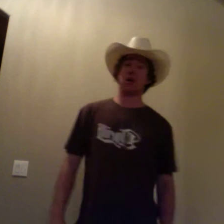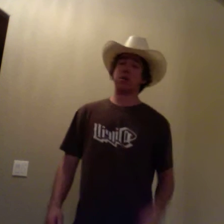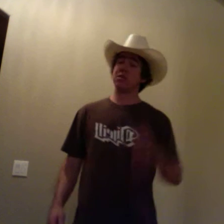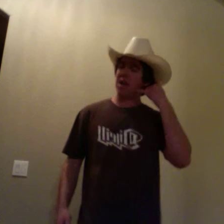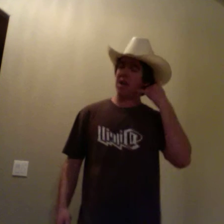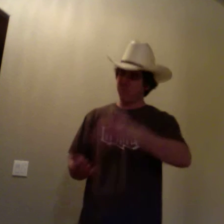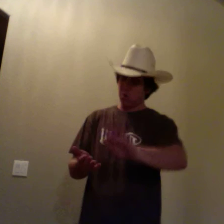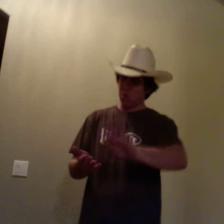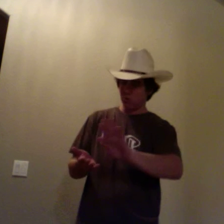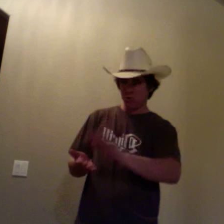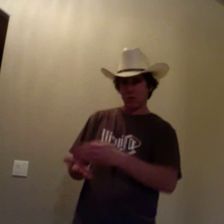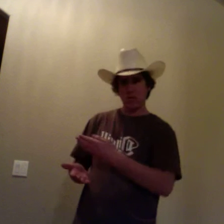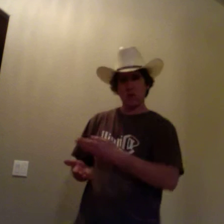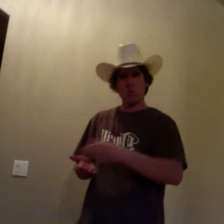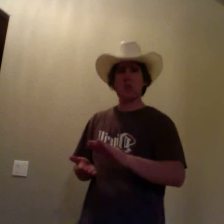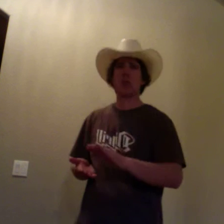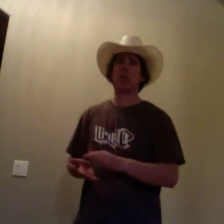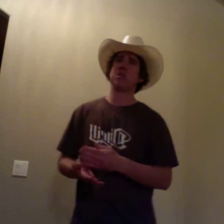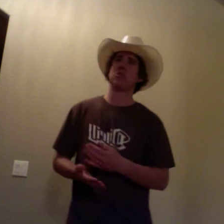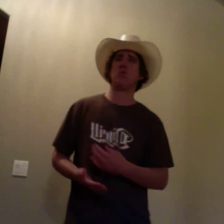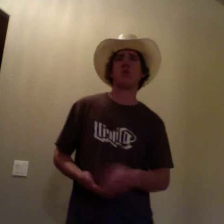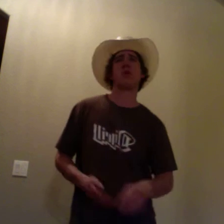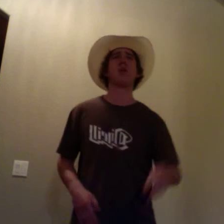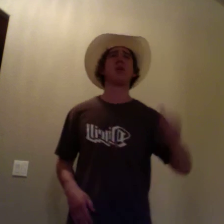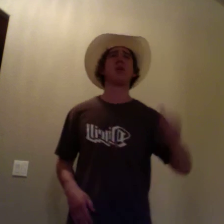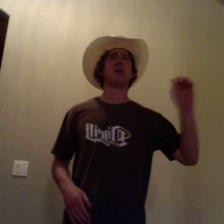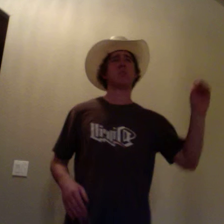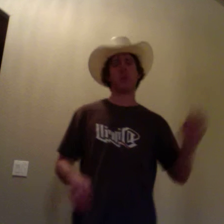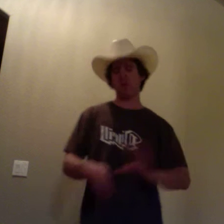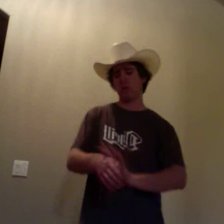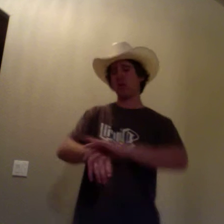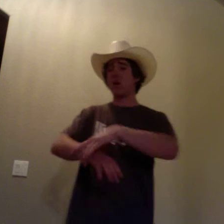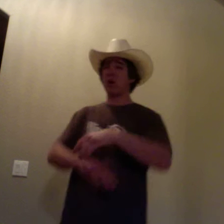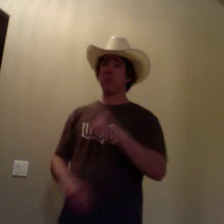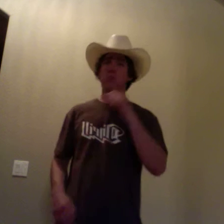the telephone was saying you're ringing, it's too early.